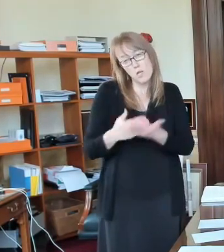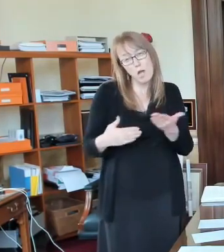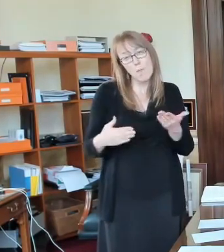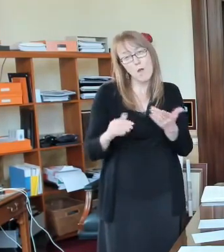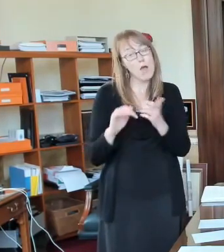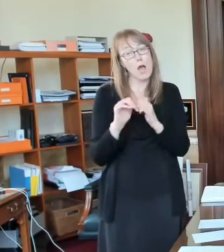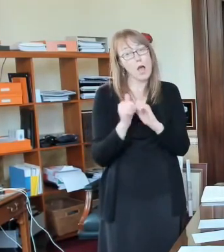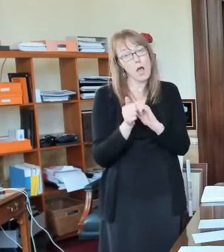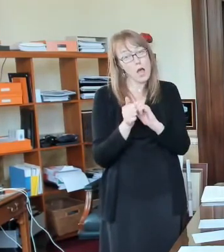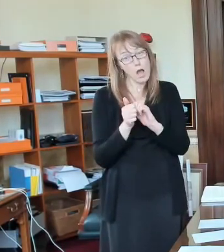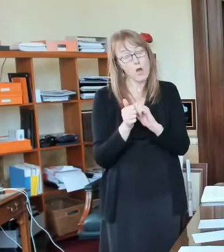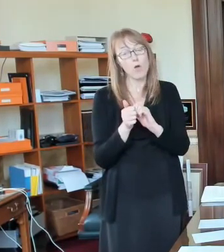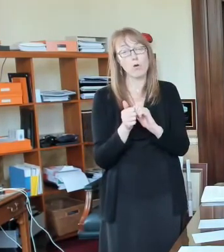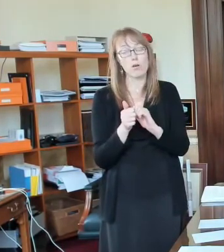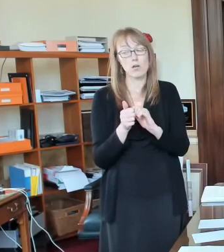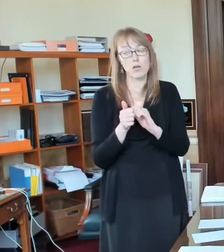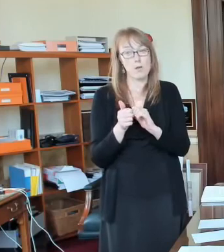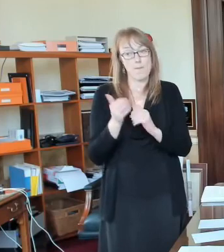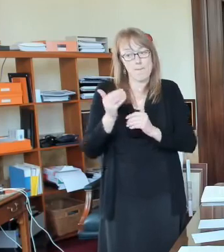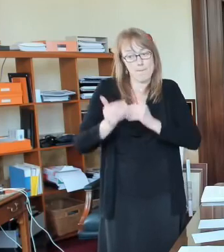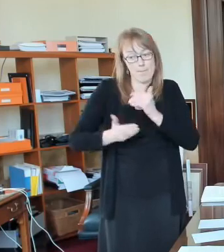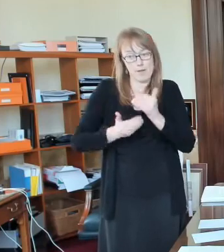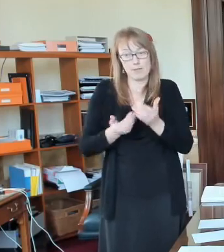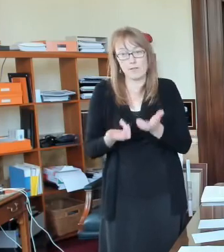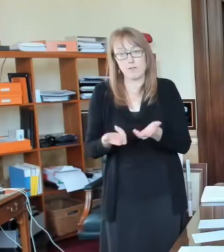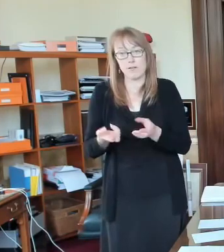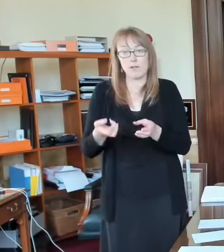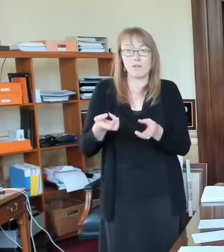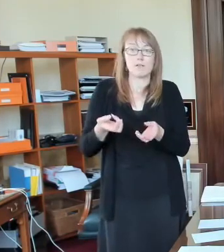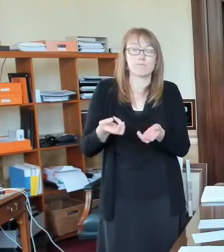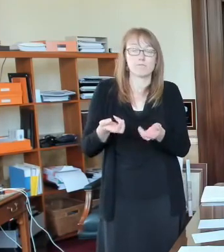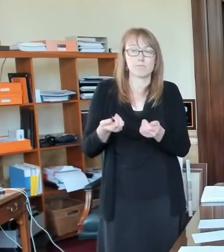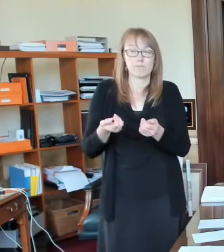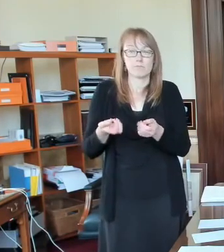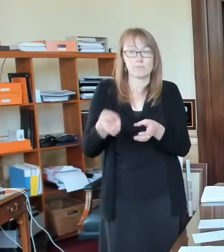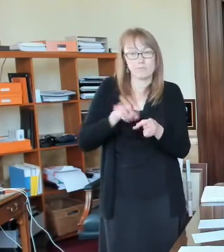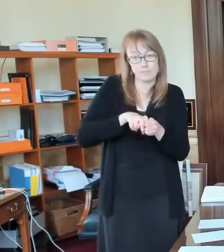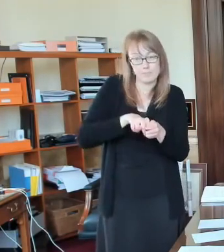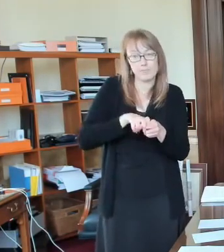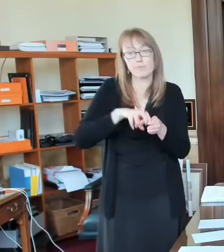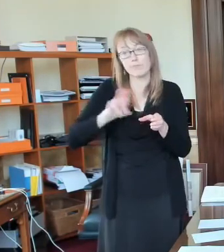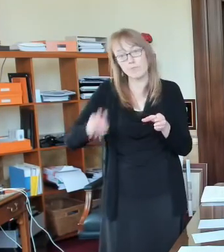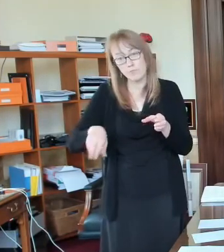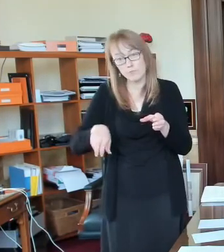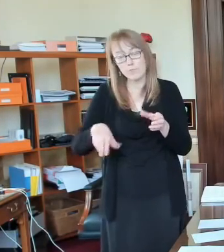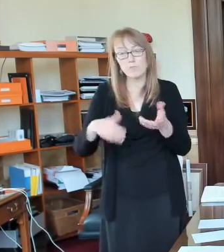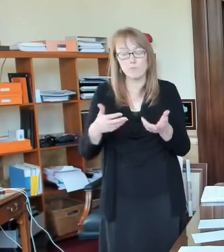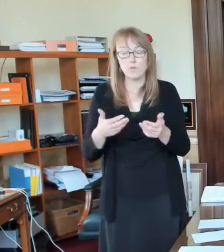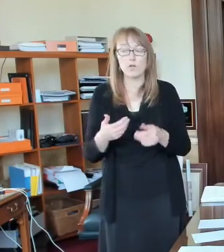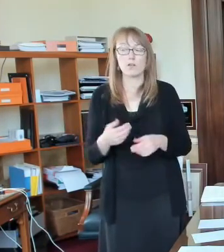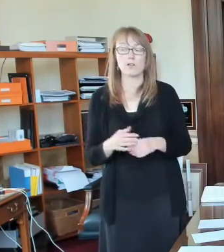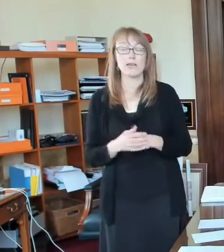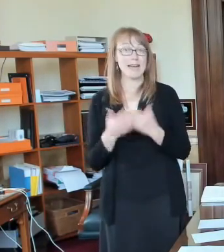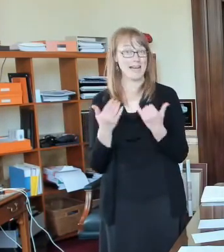platform and that kind of thing. Metro has been working very hard. They have new security personnel that